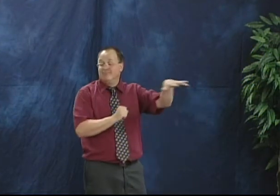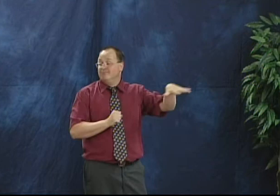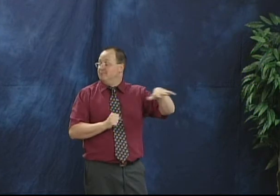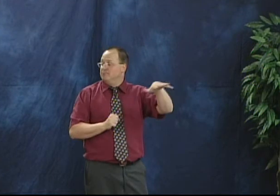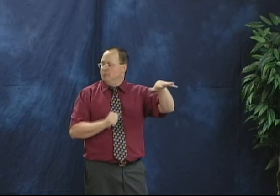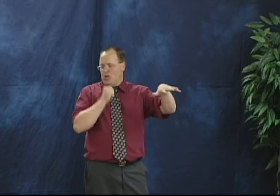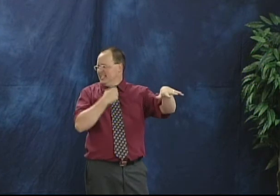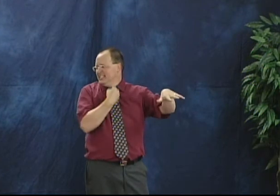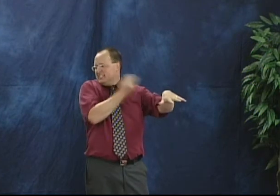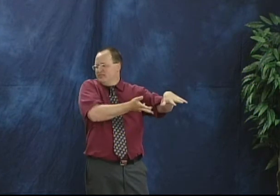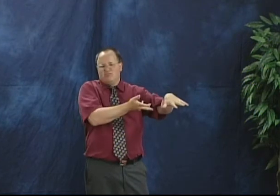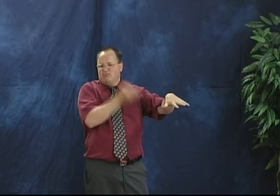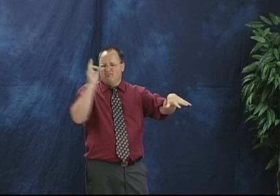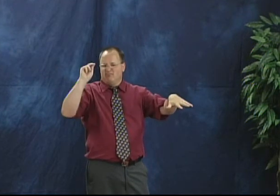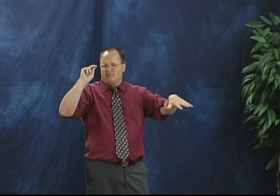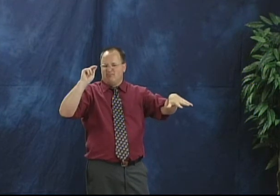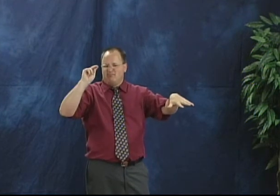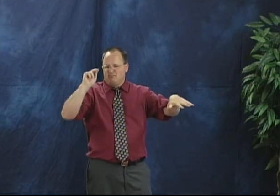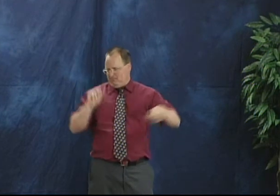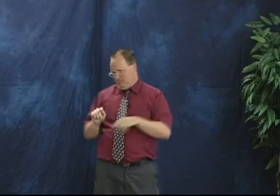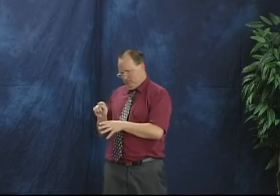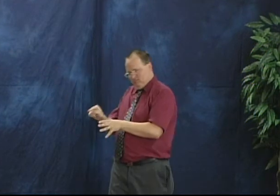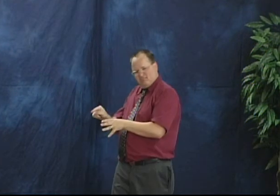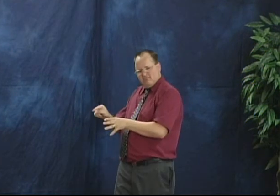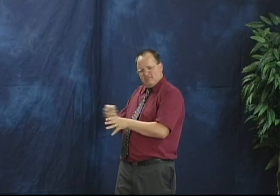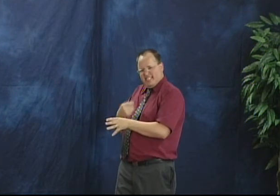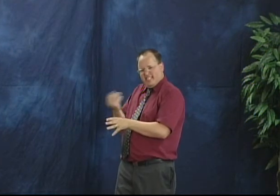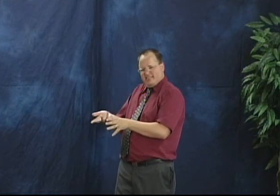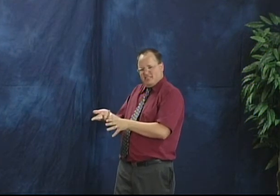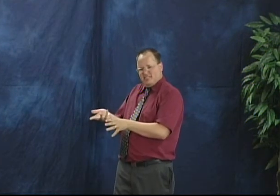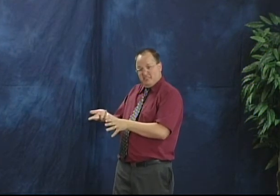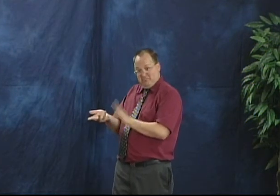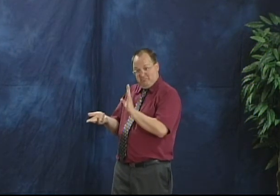to them, his disciples, but not to the others.